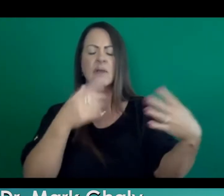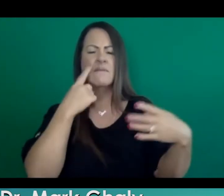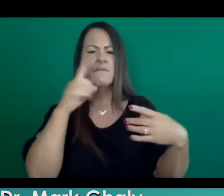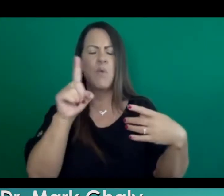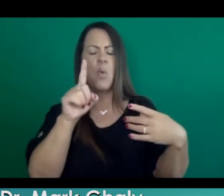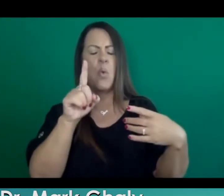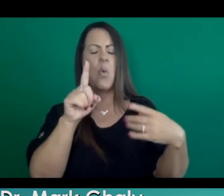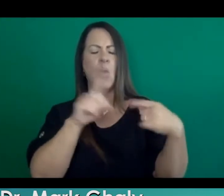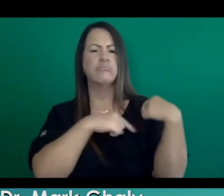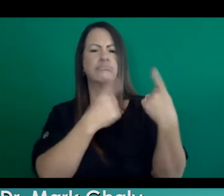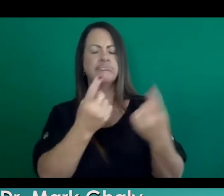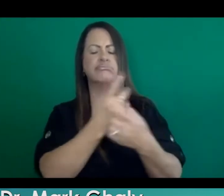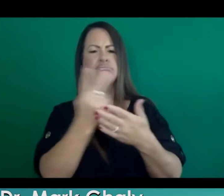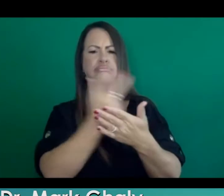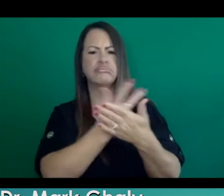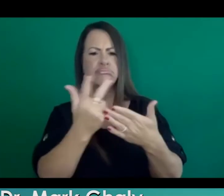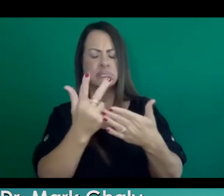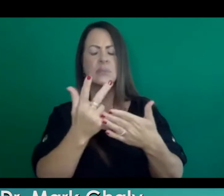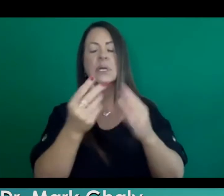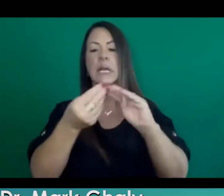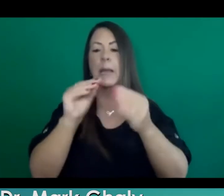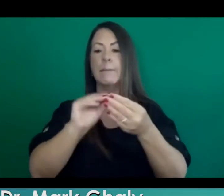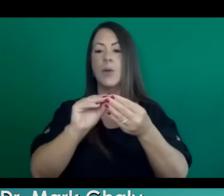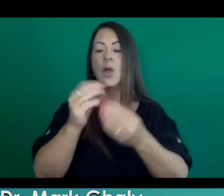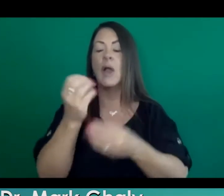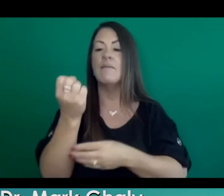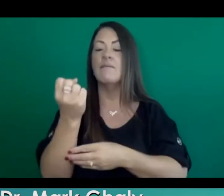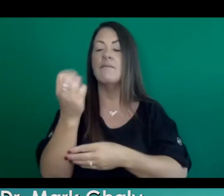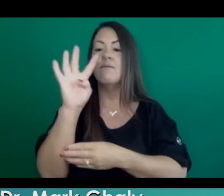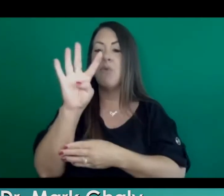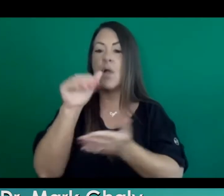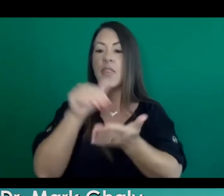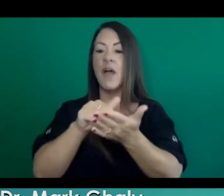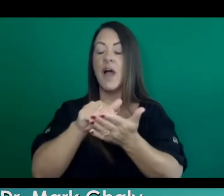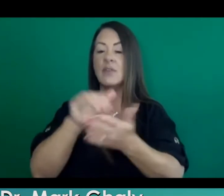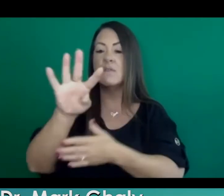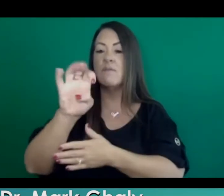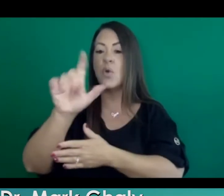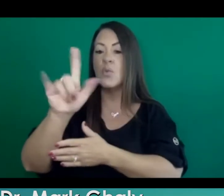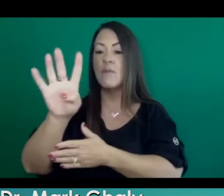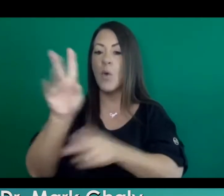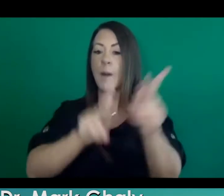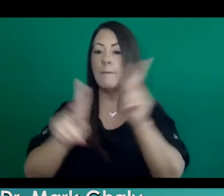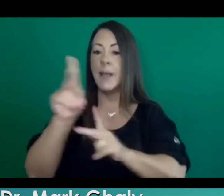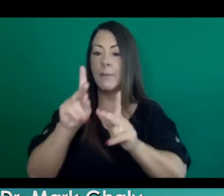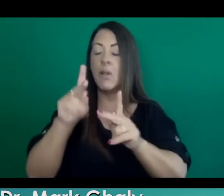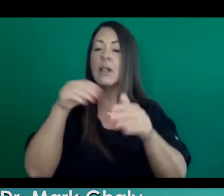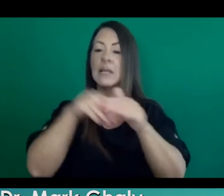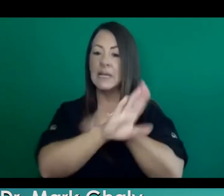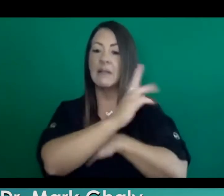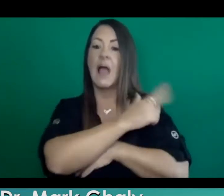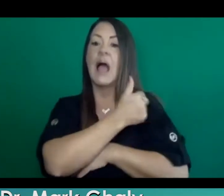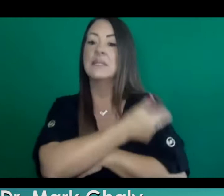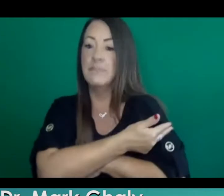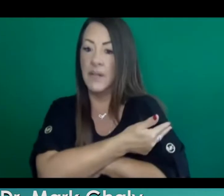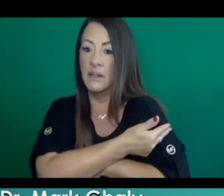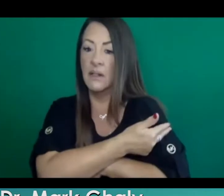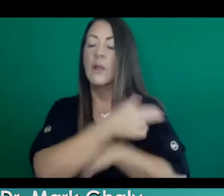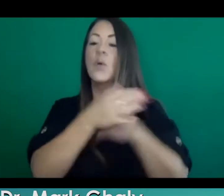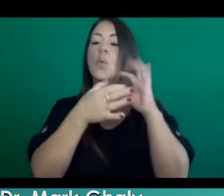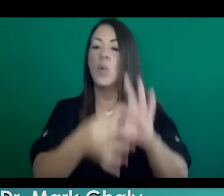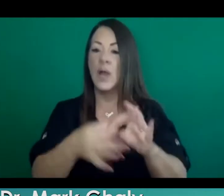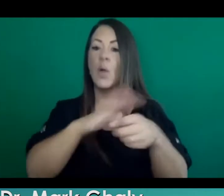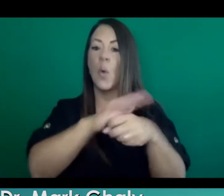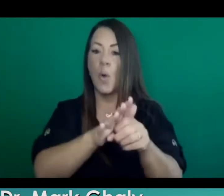numbers. Today, our hospital number of 4,424 individuals in the state's hospitals is down